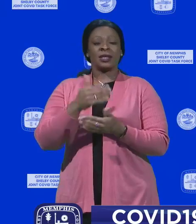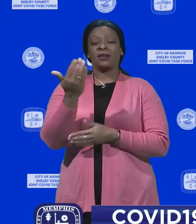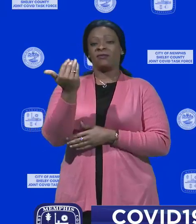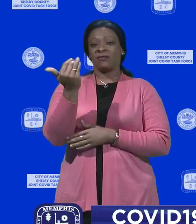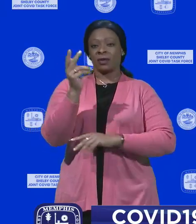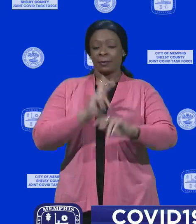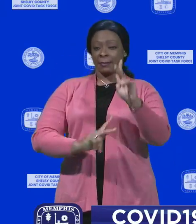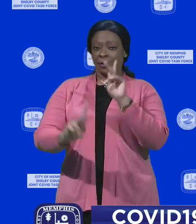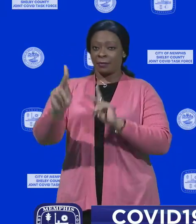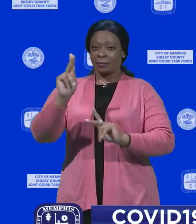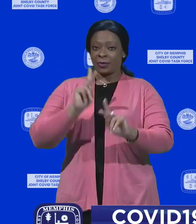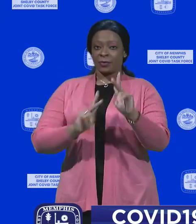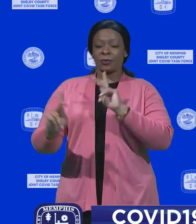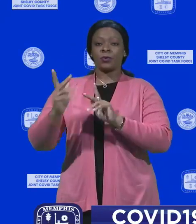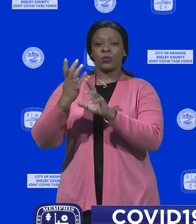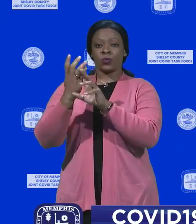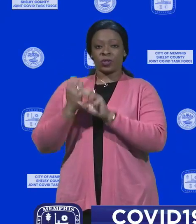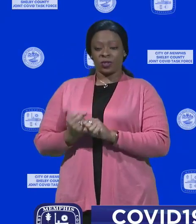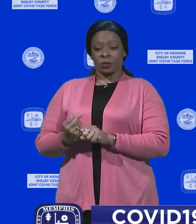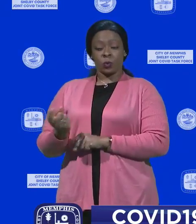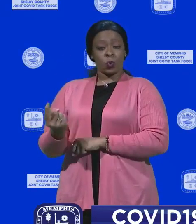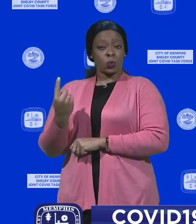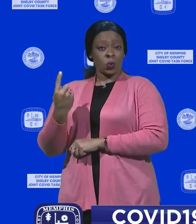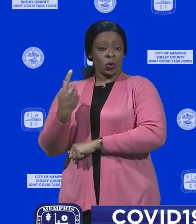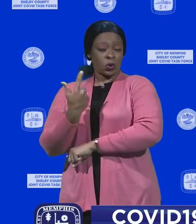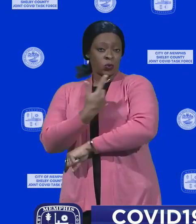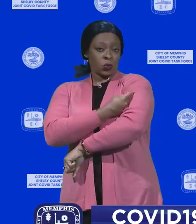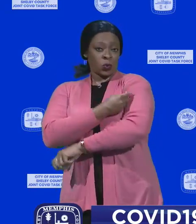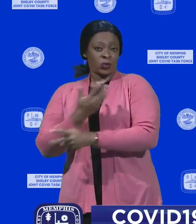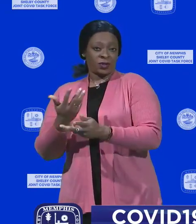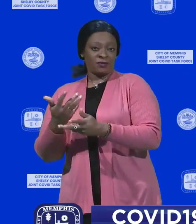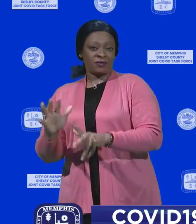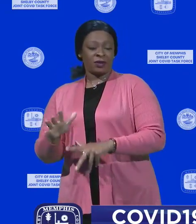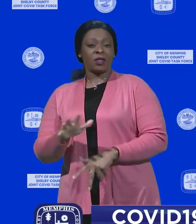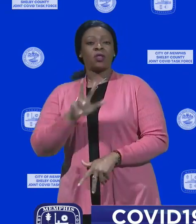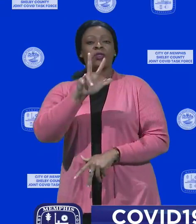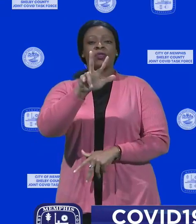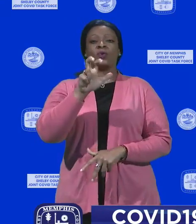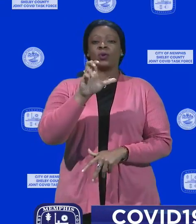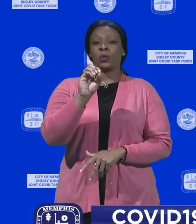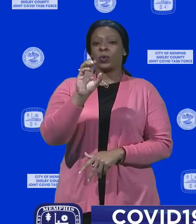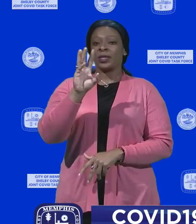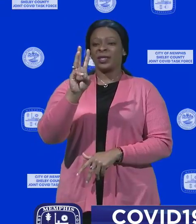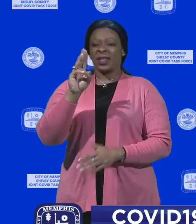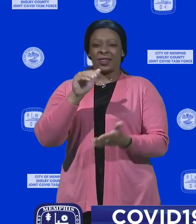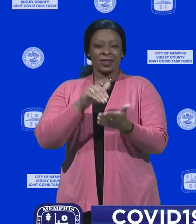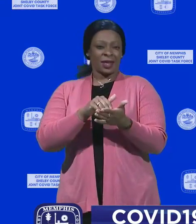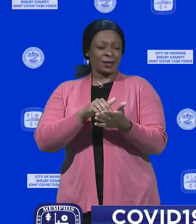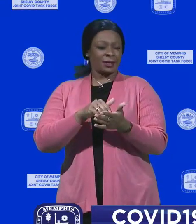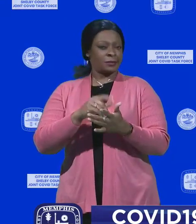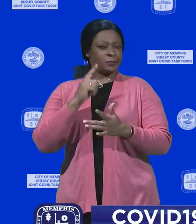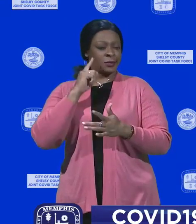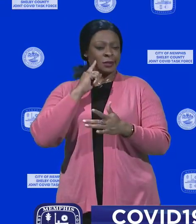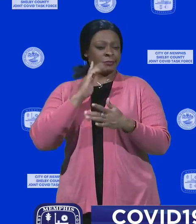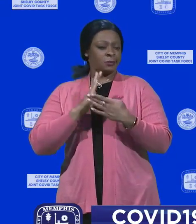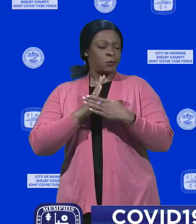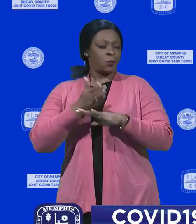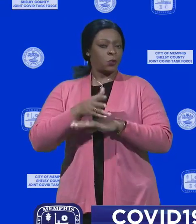383,015 people had received at least one dose, and more than 306,000, and I believe that's probably up to